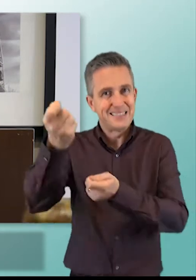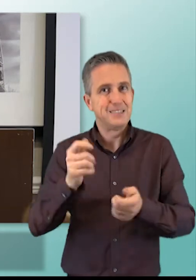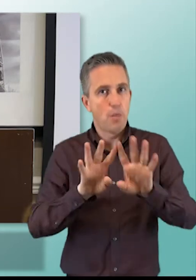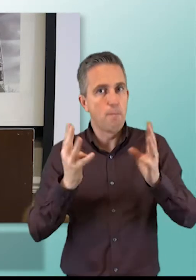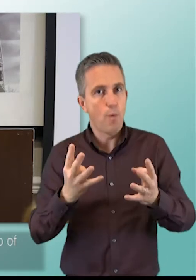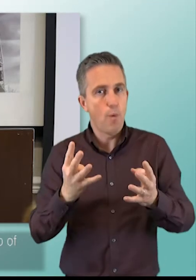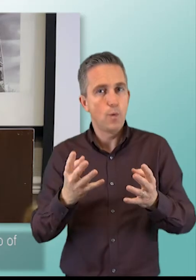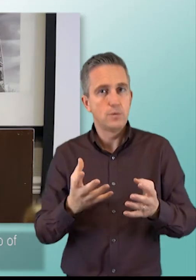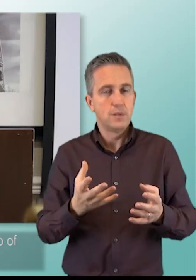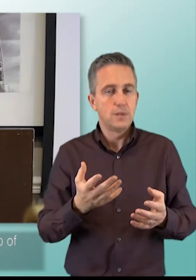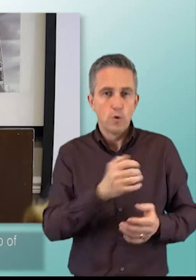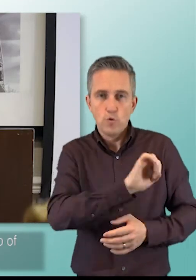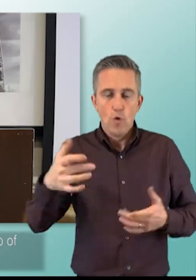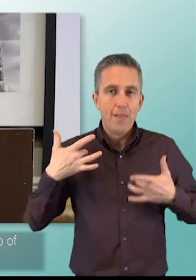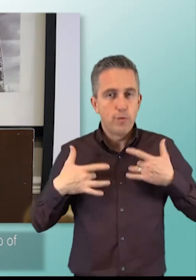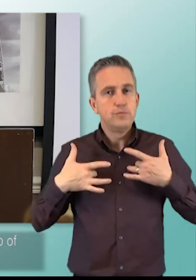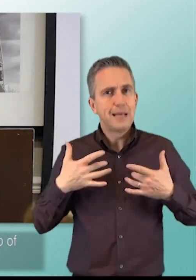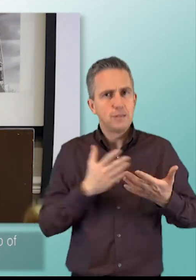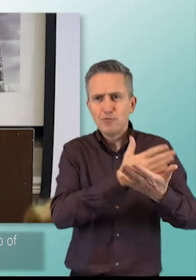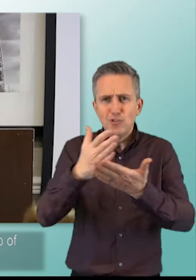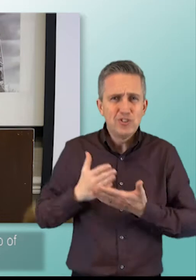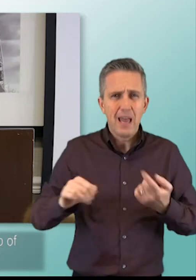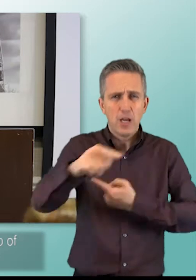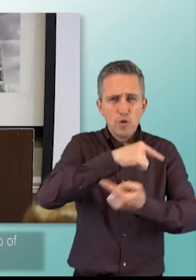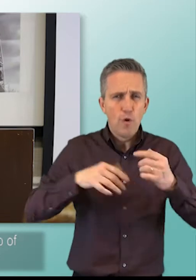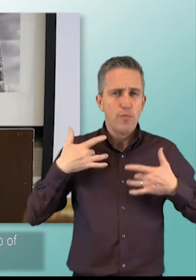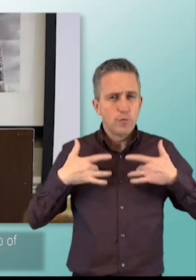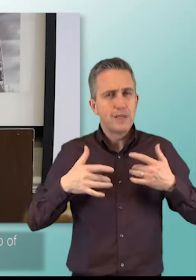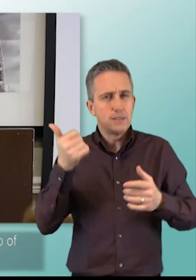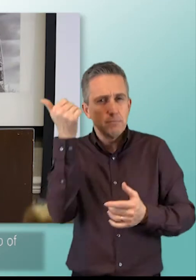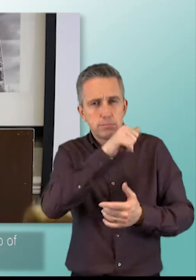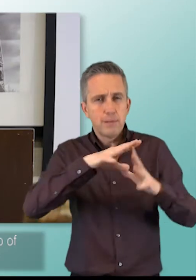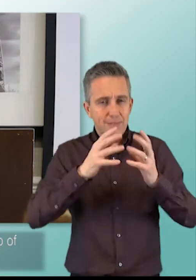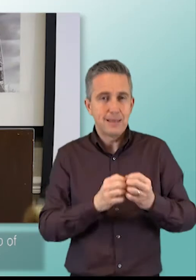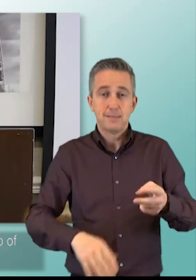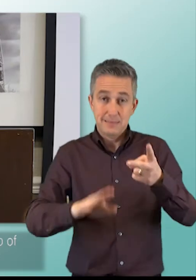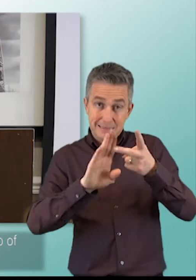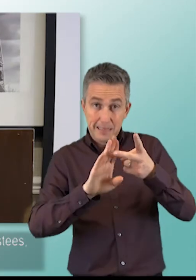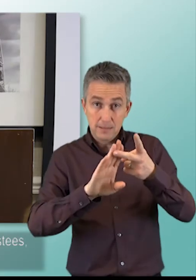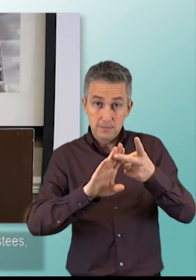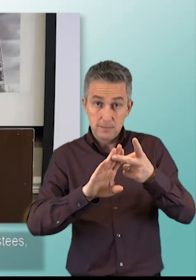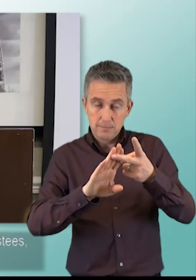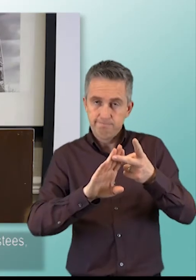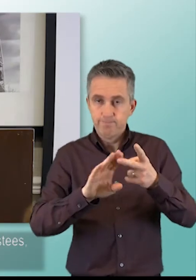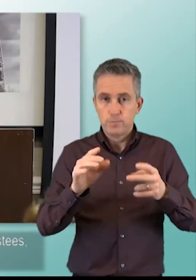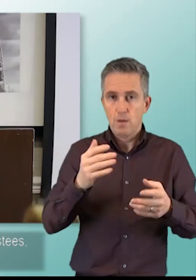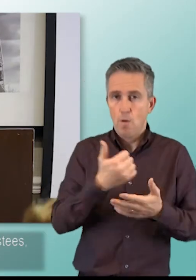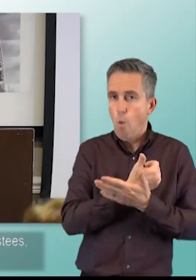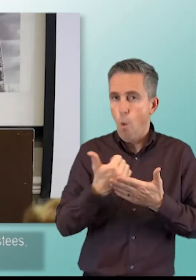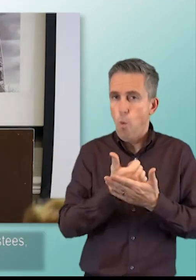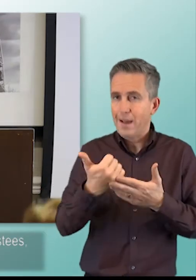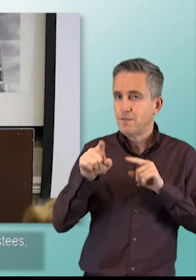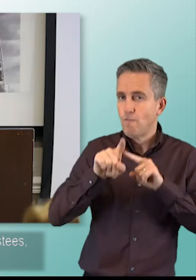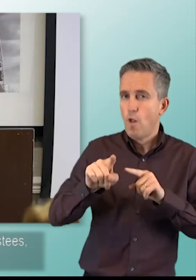benefit. Don't lose that. Use it to your advantage as a group of charity trustees because you will need it. Secondly, remember your